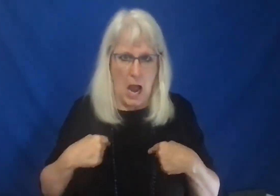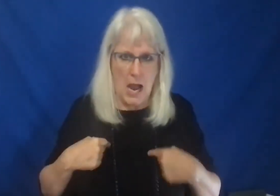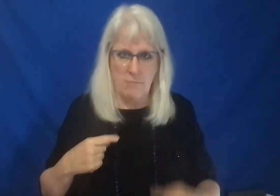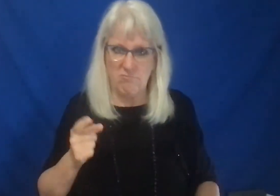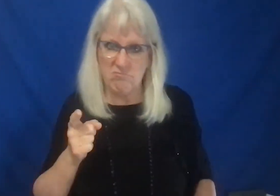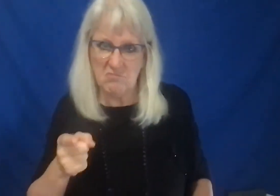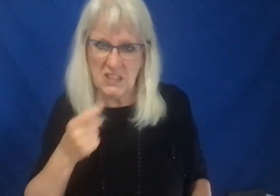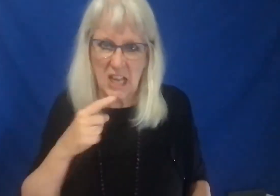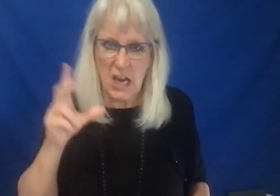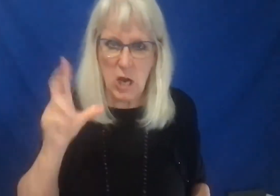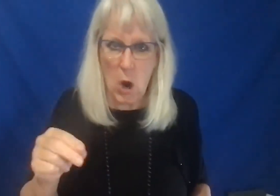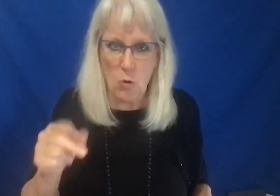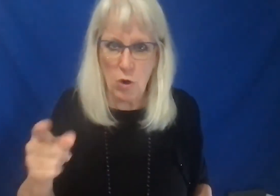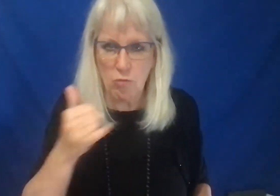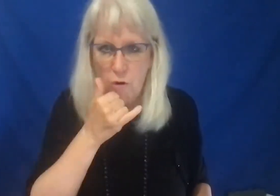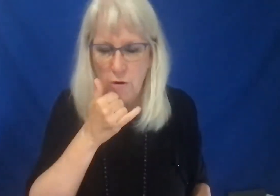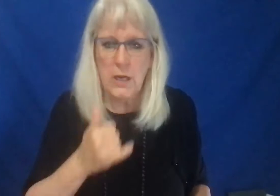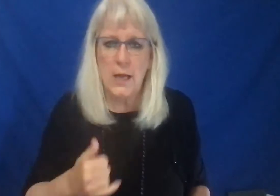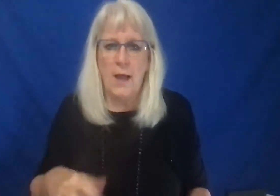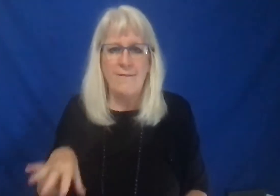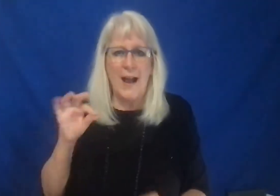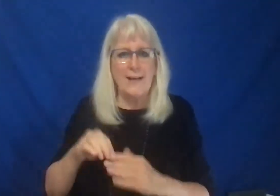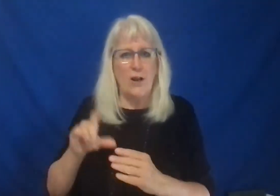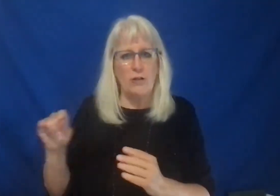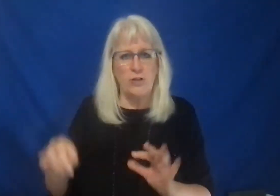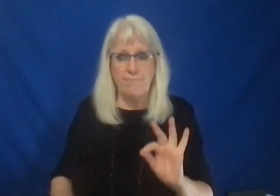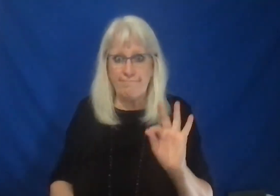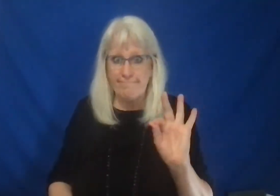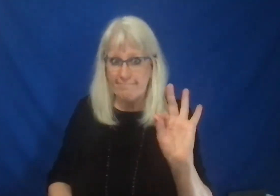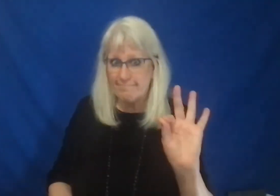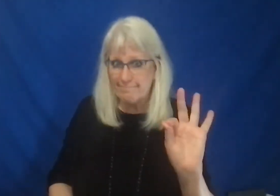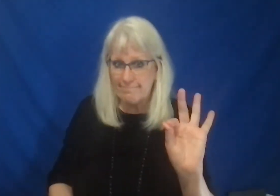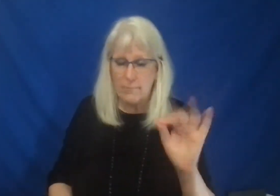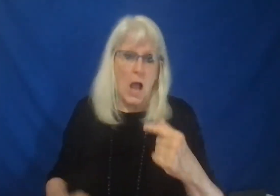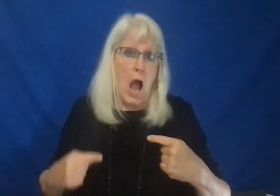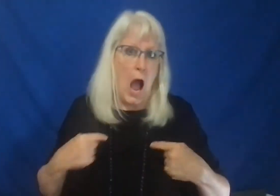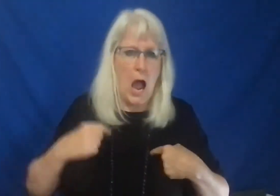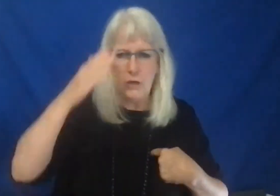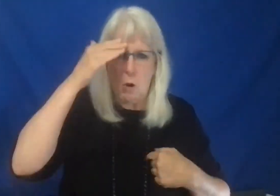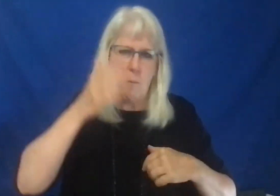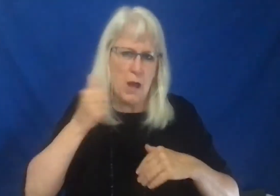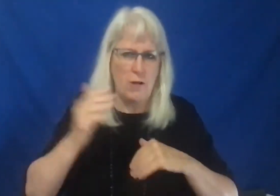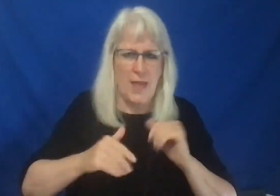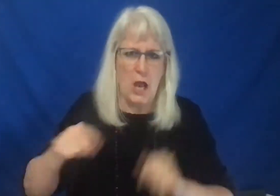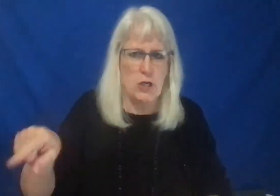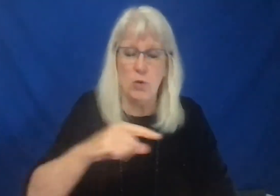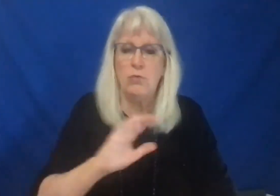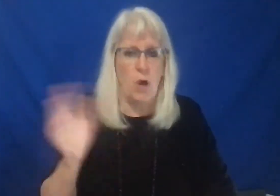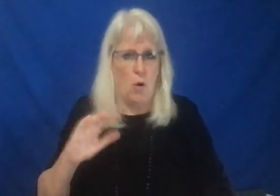authority, or that I have this exclusive information that no one else can access, but rather I find it in